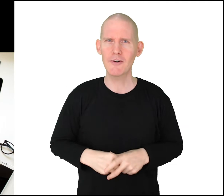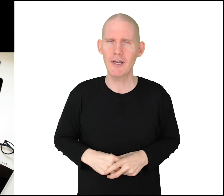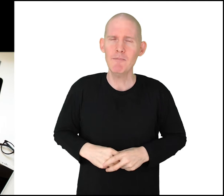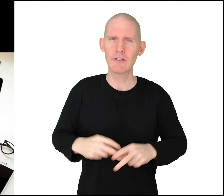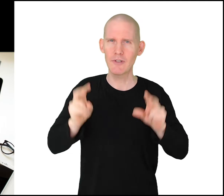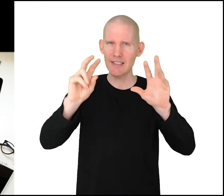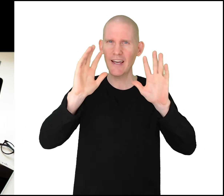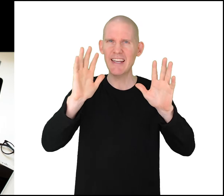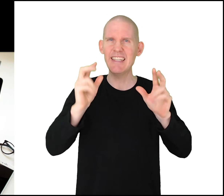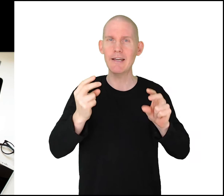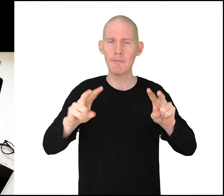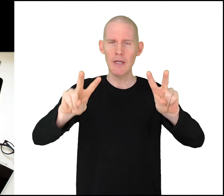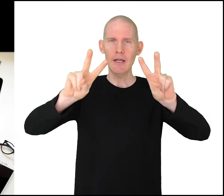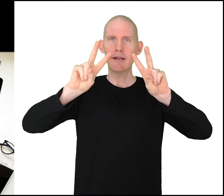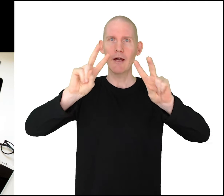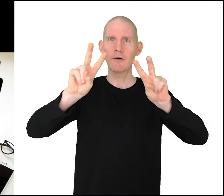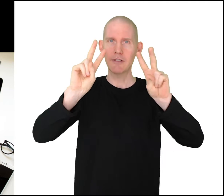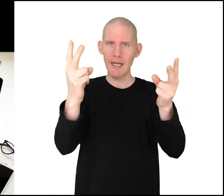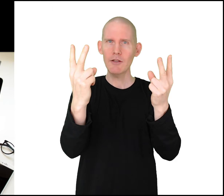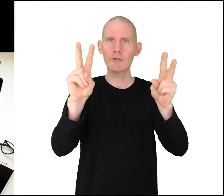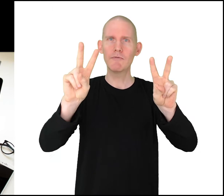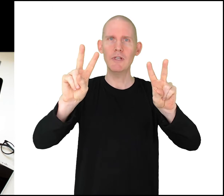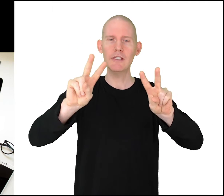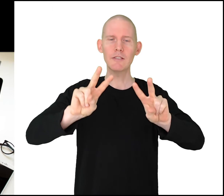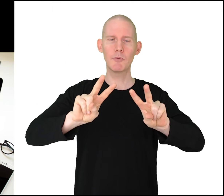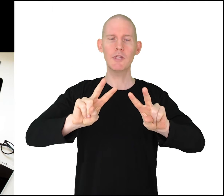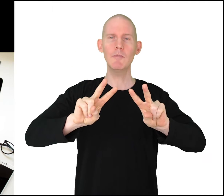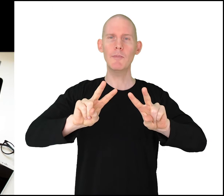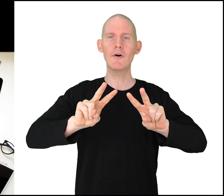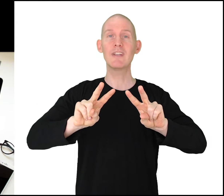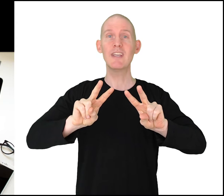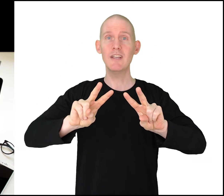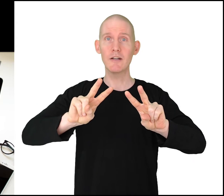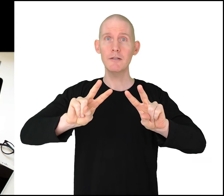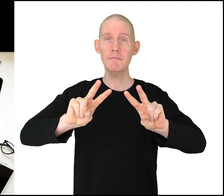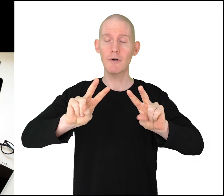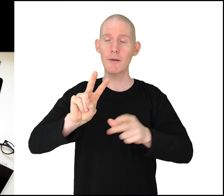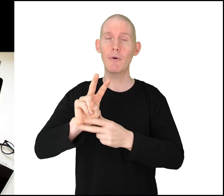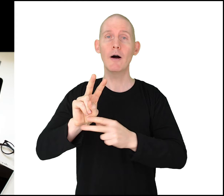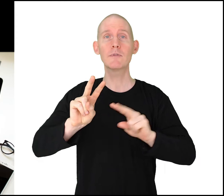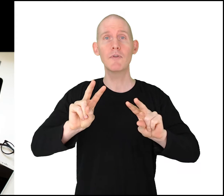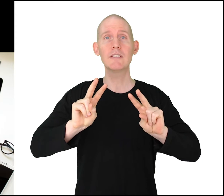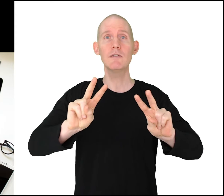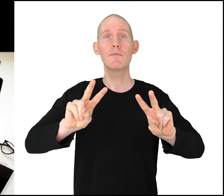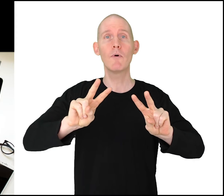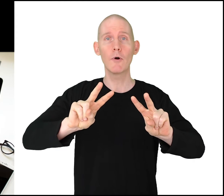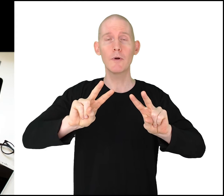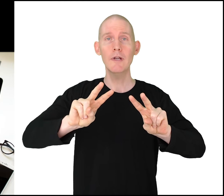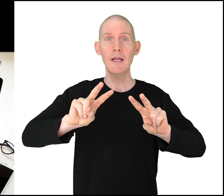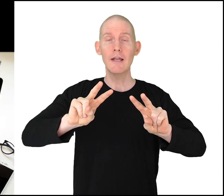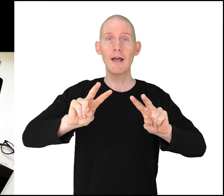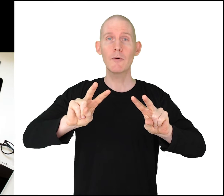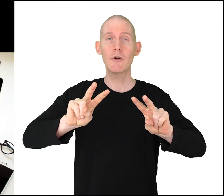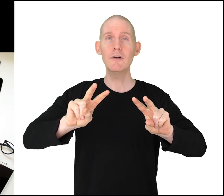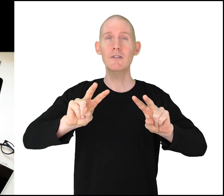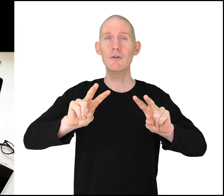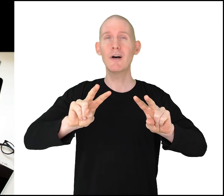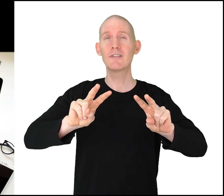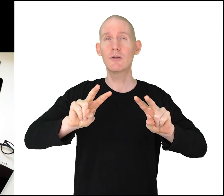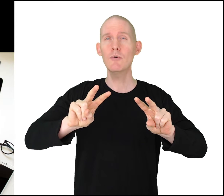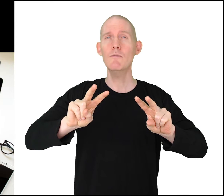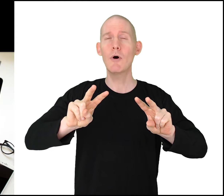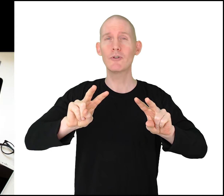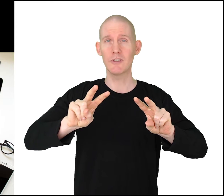around, okay? So that's the idea. Now take those V's, put them about here, all right? Palms facing forward. Now we're going to